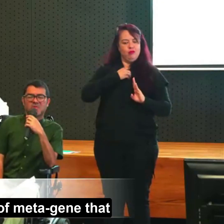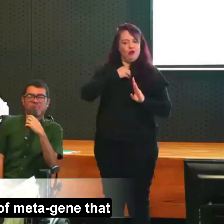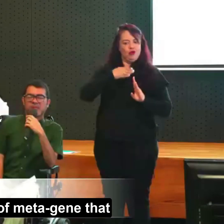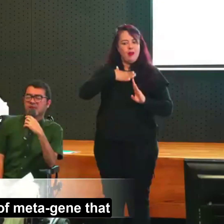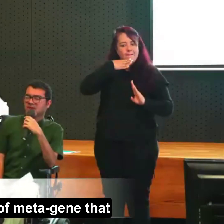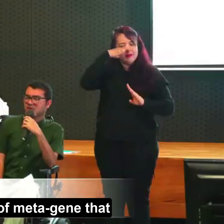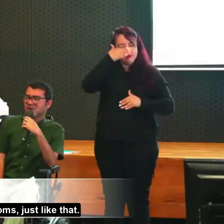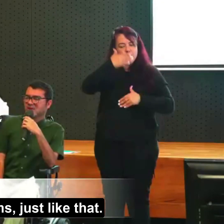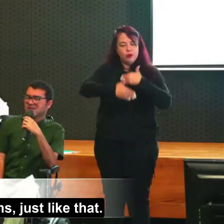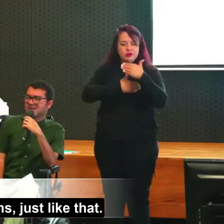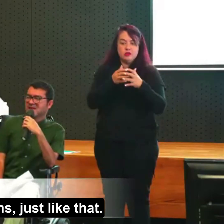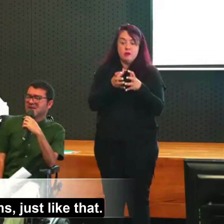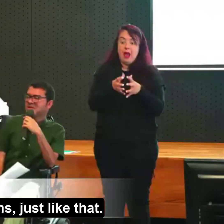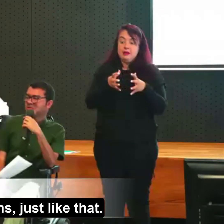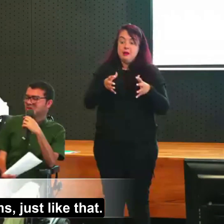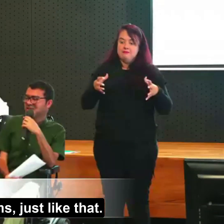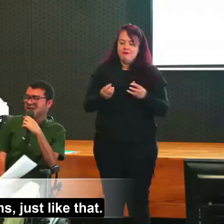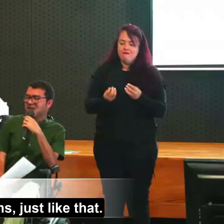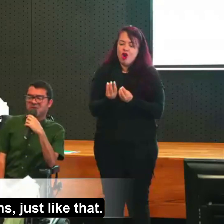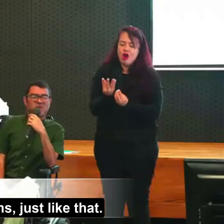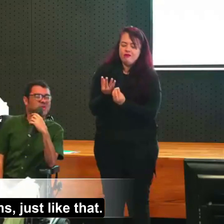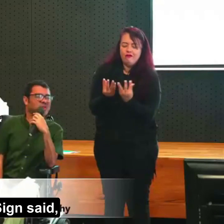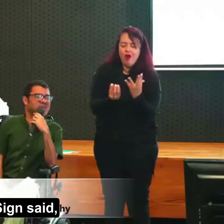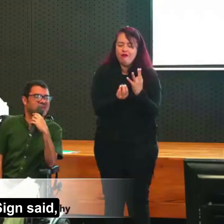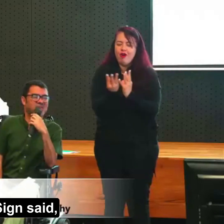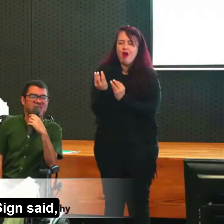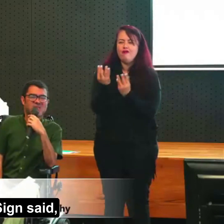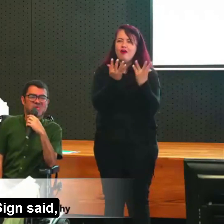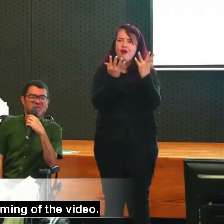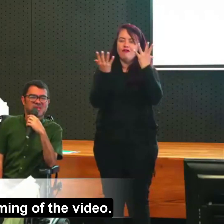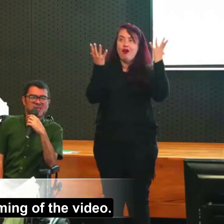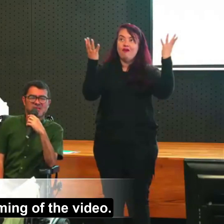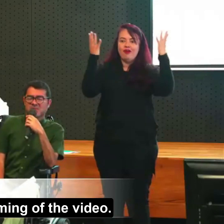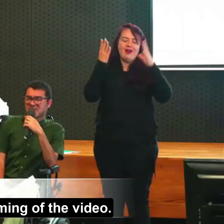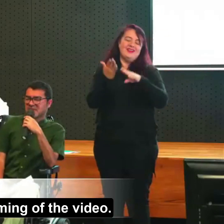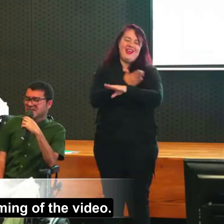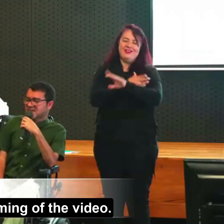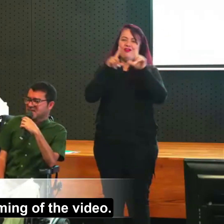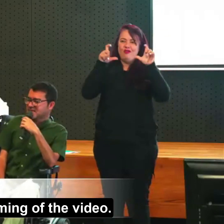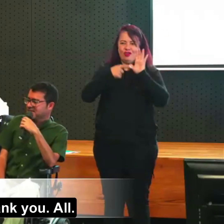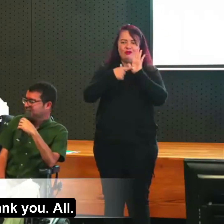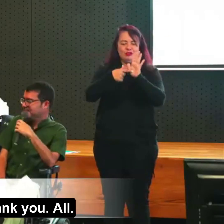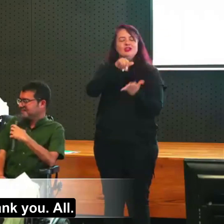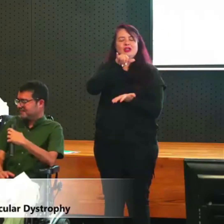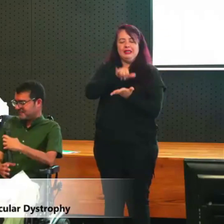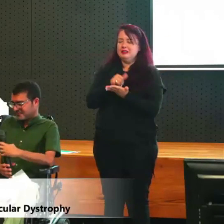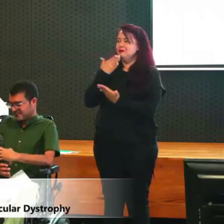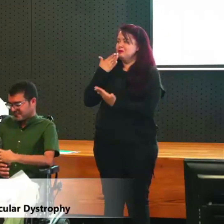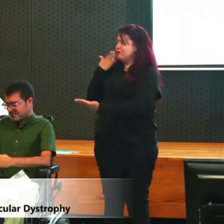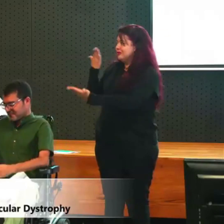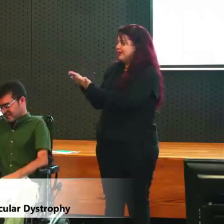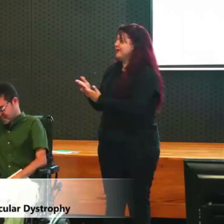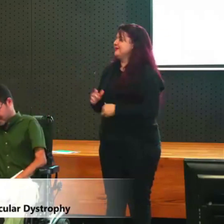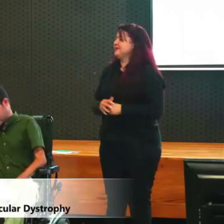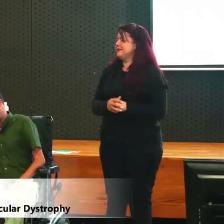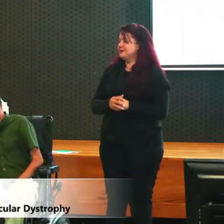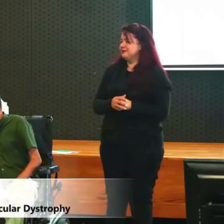of Medellín that blossoms just like that sign said in the Camino del Rio. Thank you all.